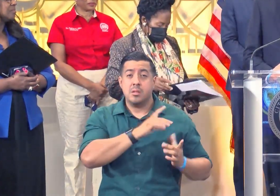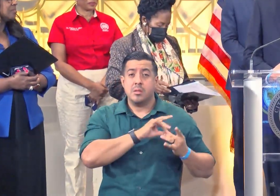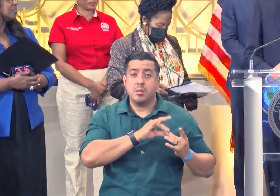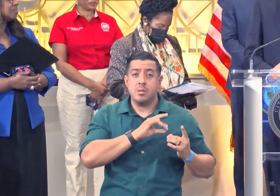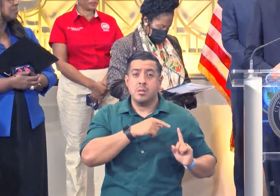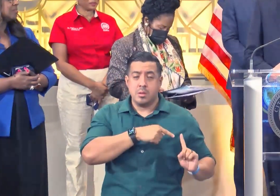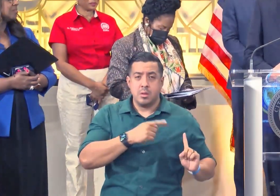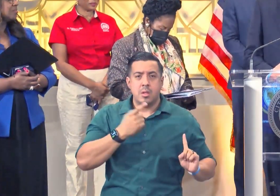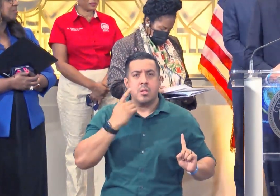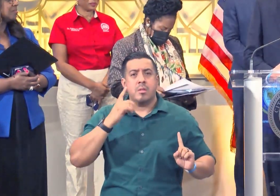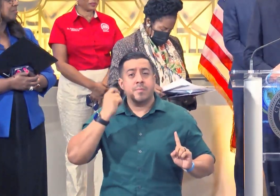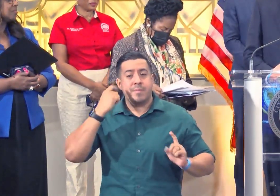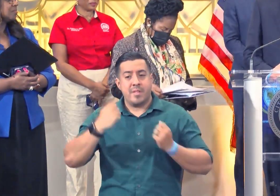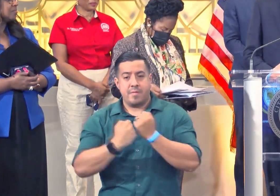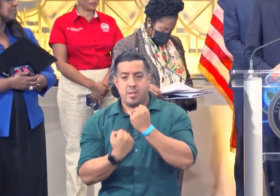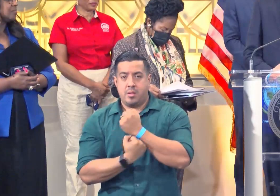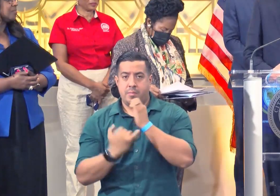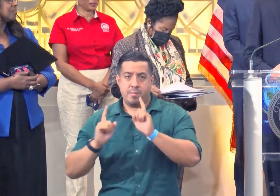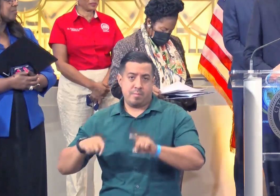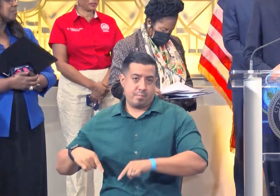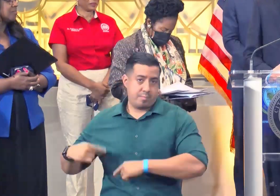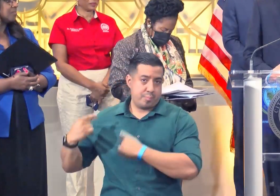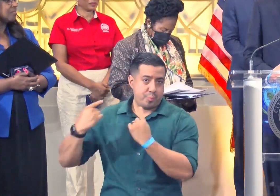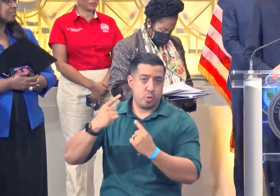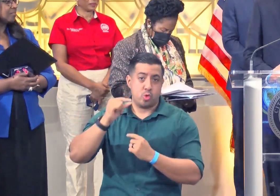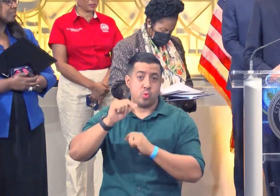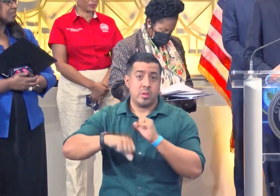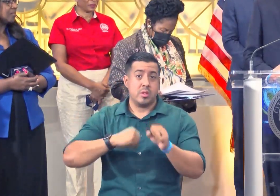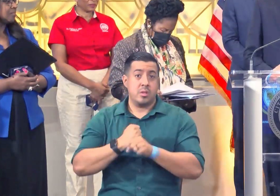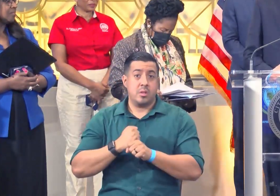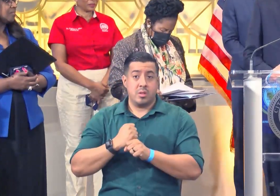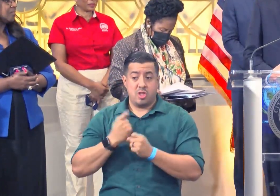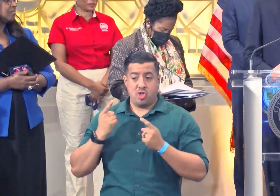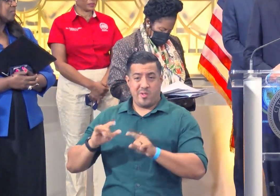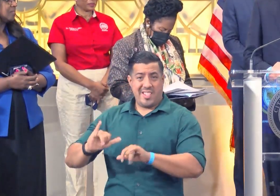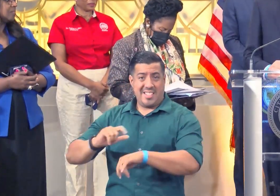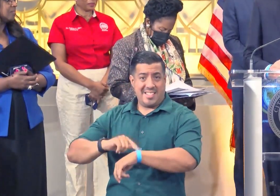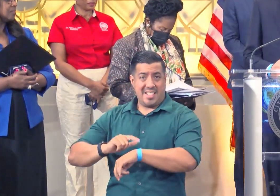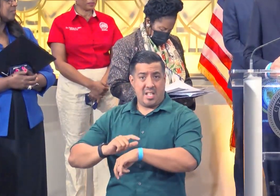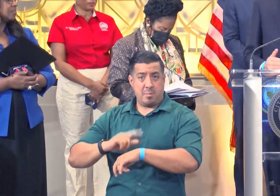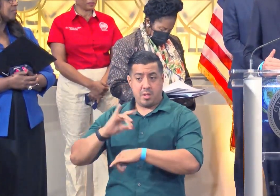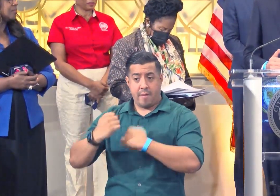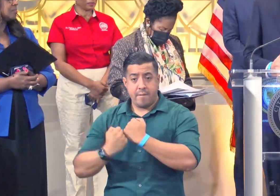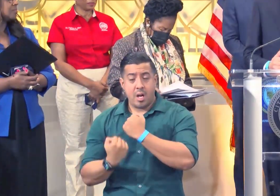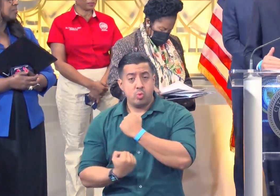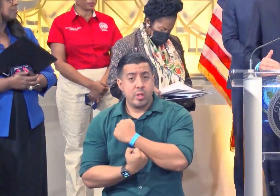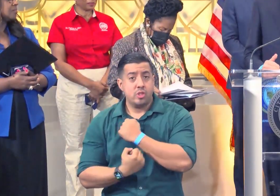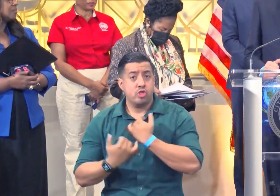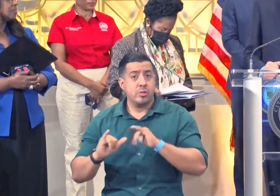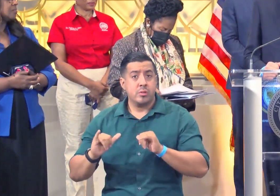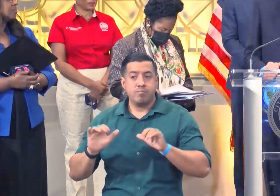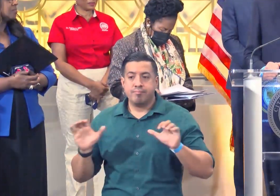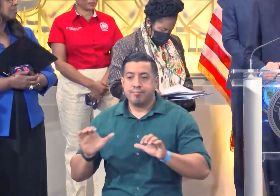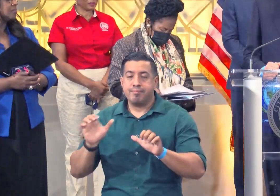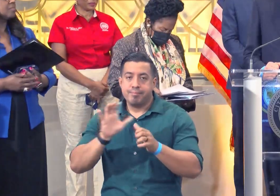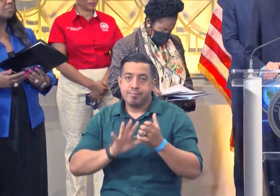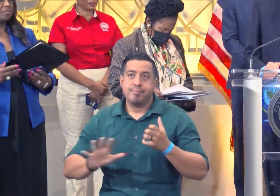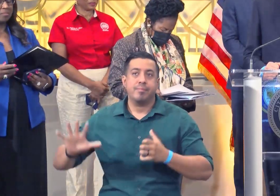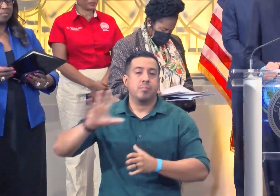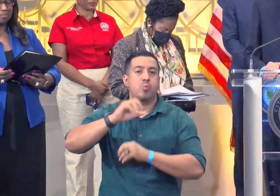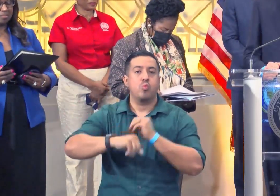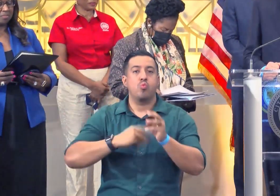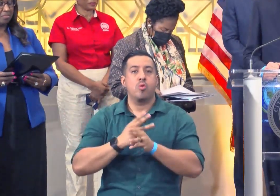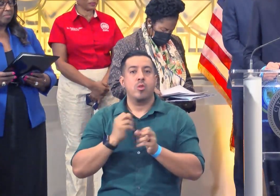the foundation has been around for almost 20 years. During that time, the foundation's been active all over the world,